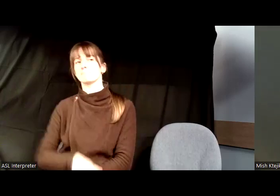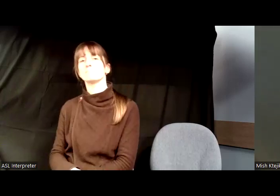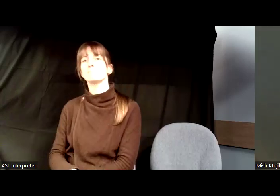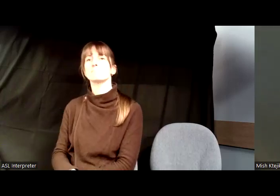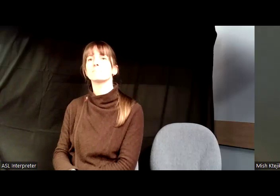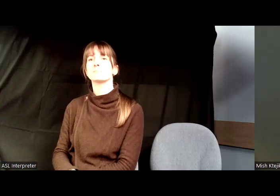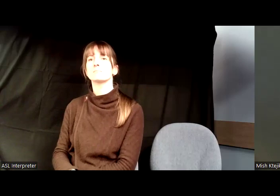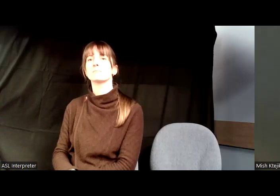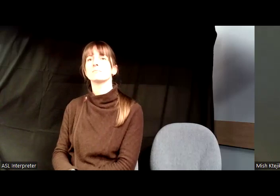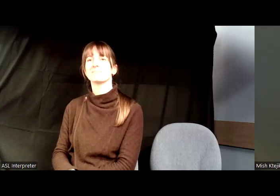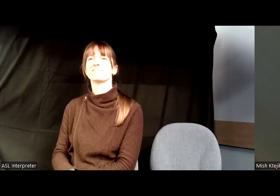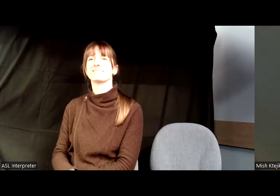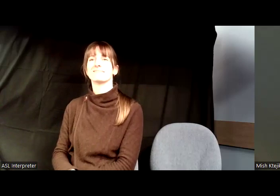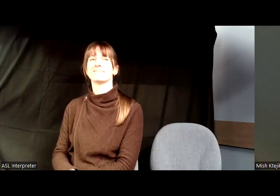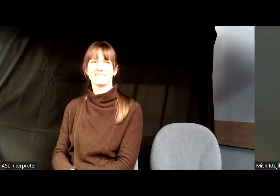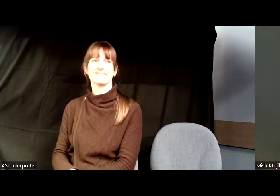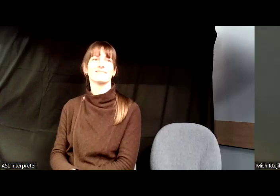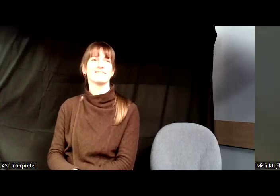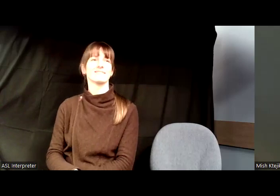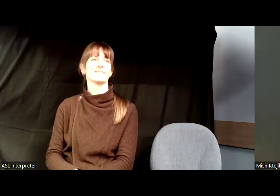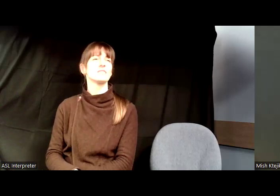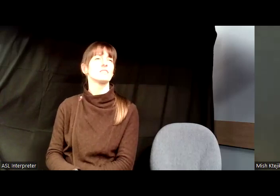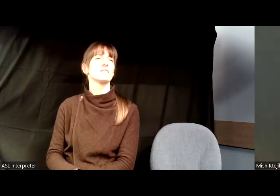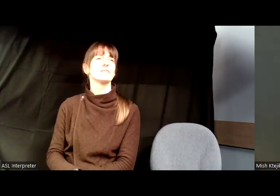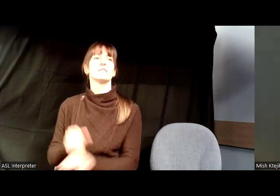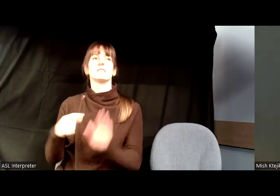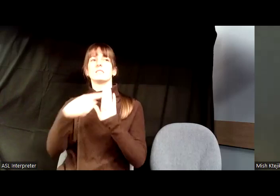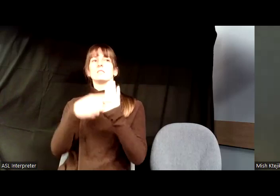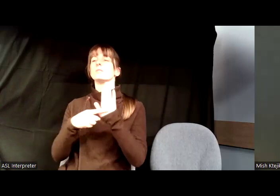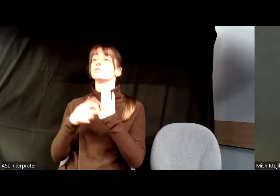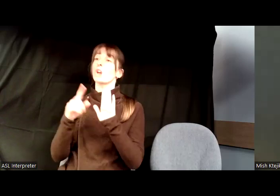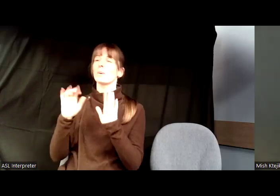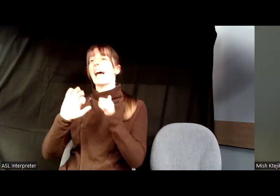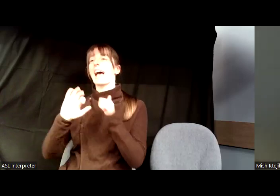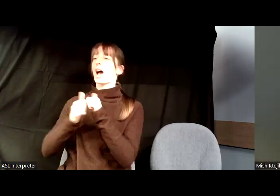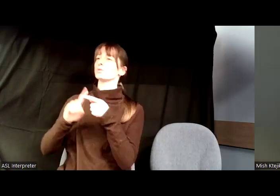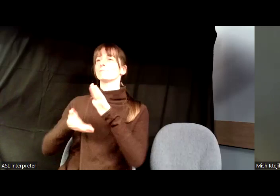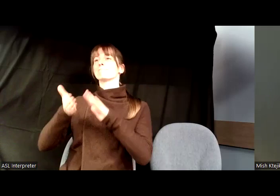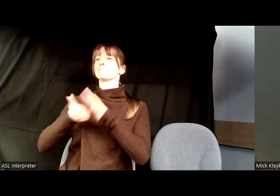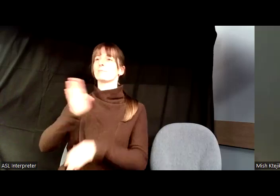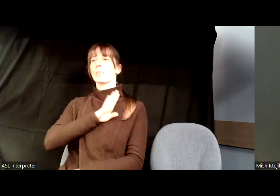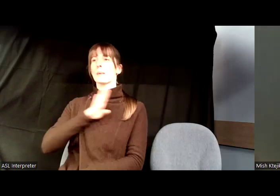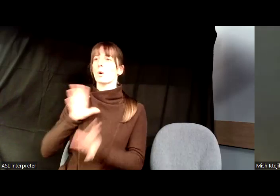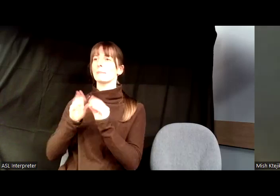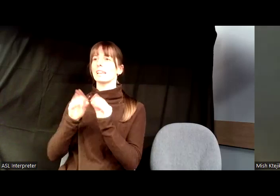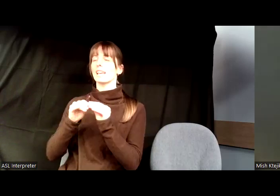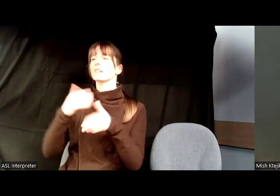Jack said, that's great. So it's an election, kind of how to operate a board meeting. Election of